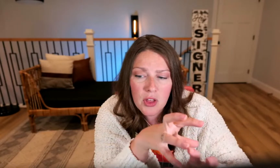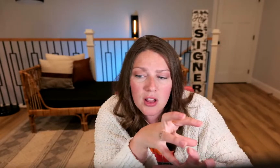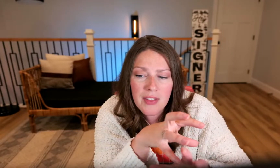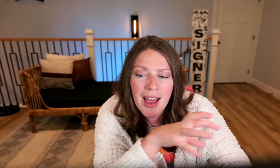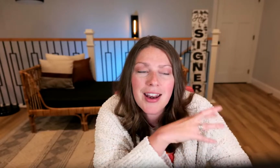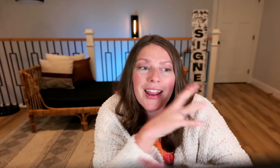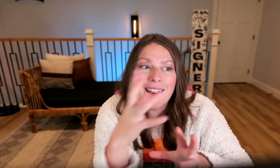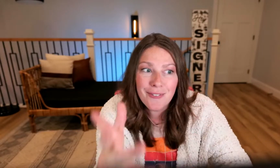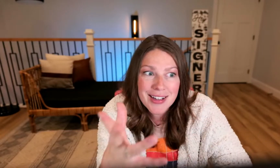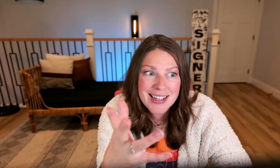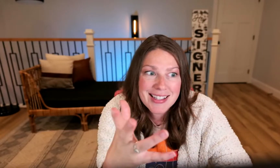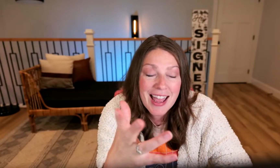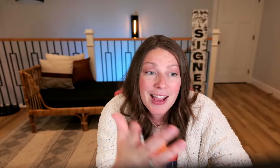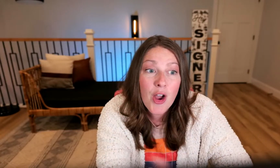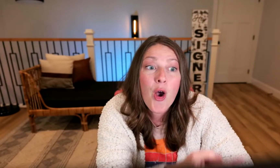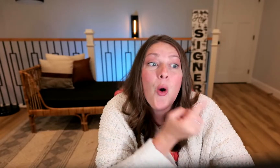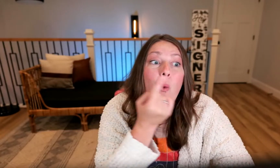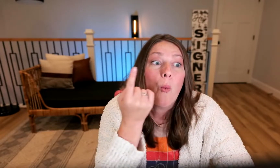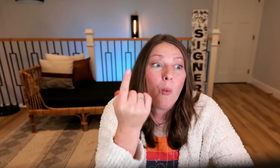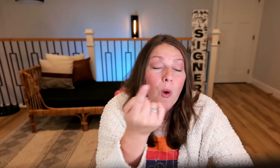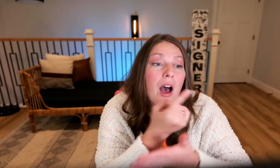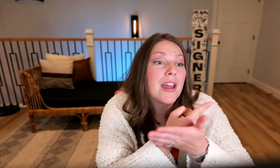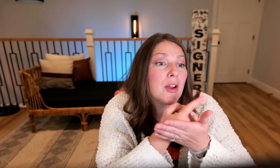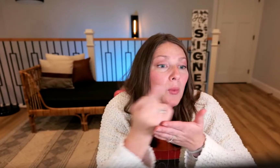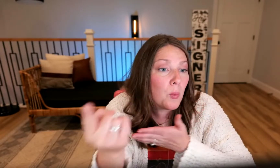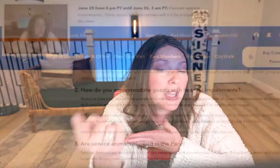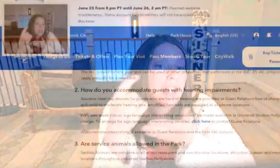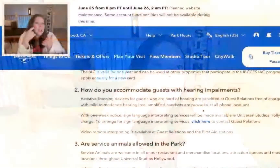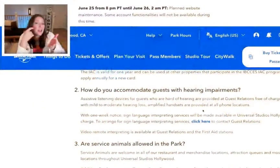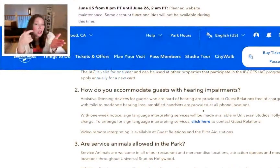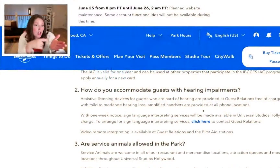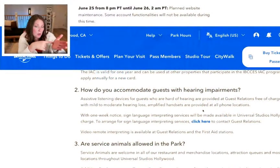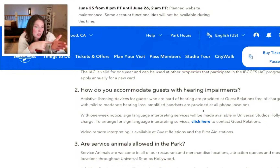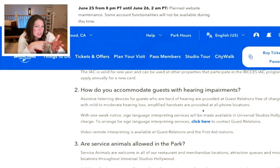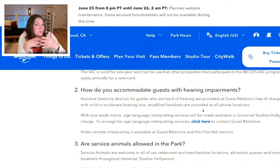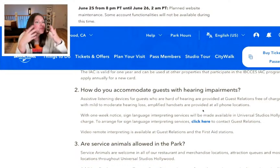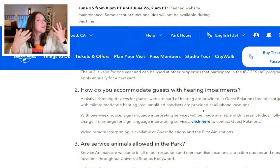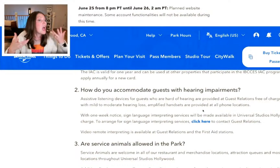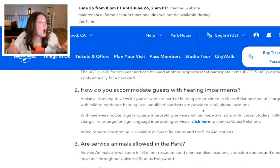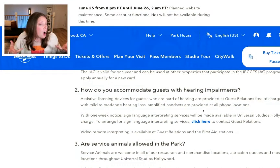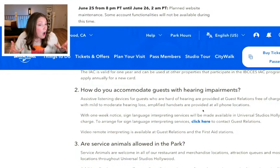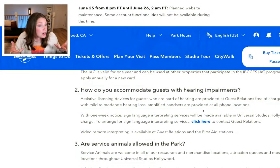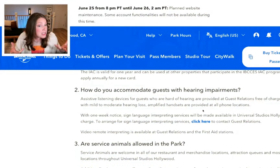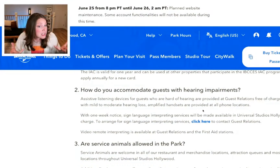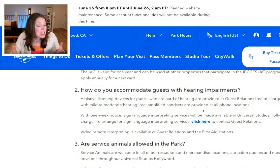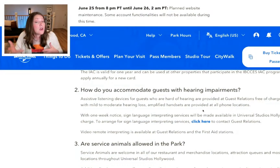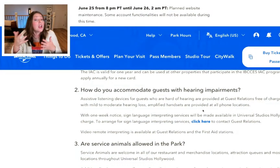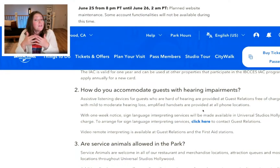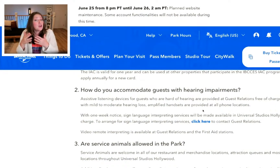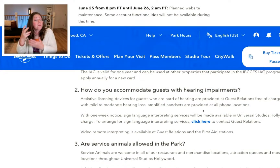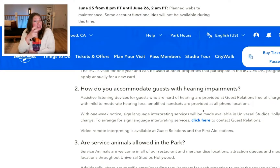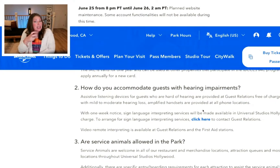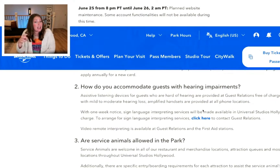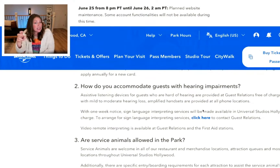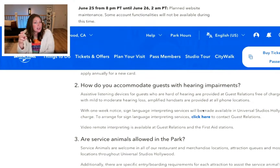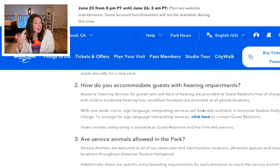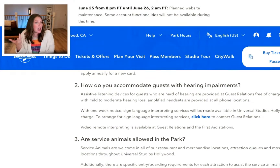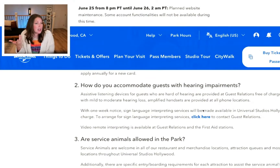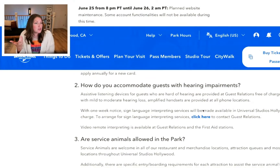all of that, what did it say? 1 week notice. Honestly, if you're planning that kind of